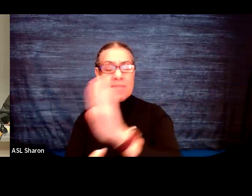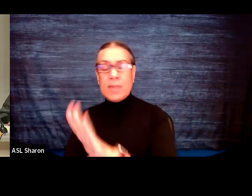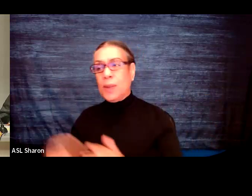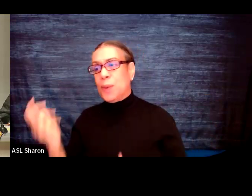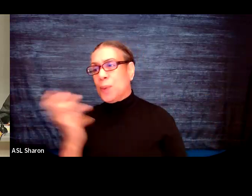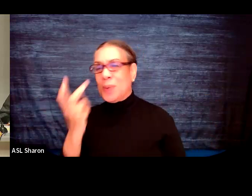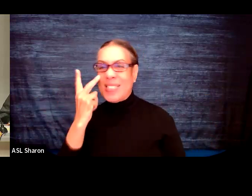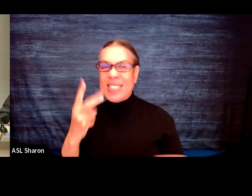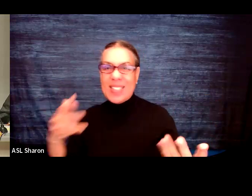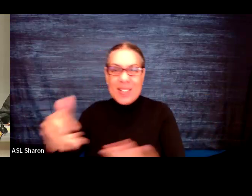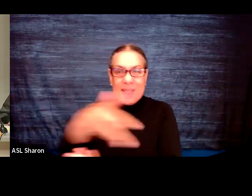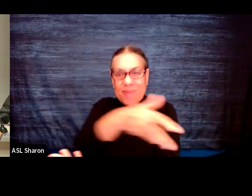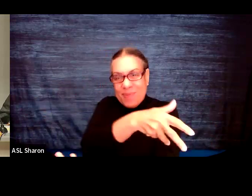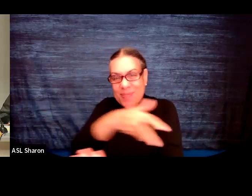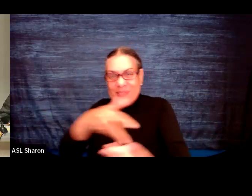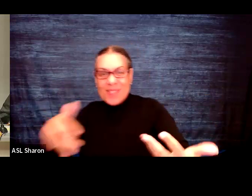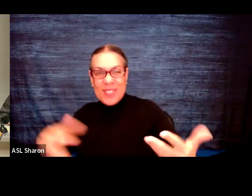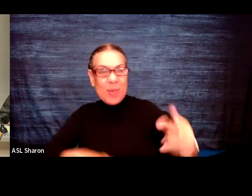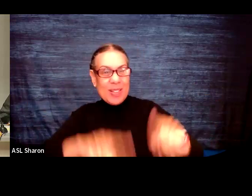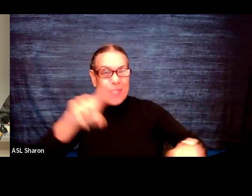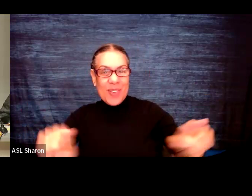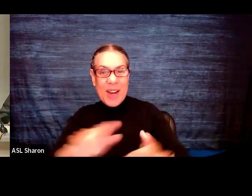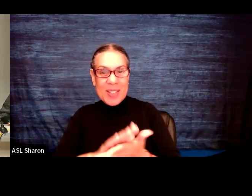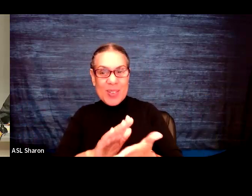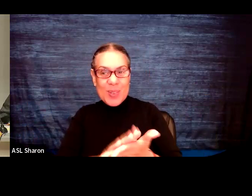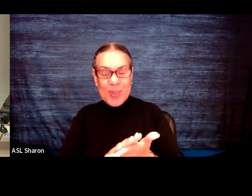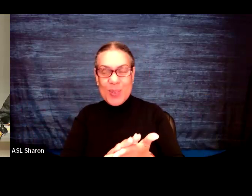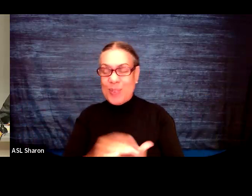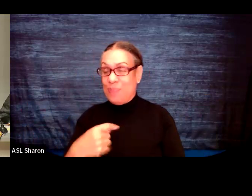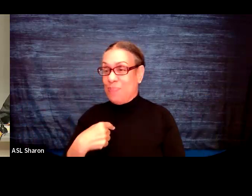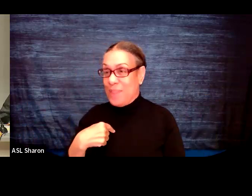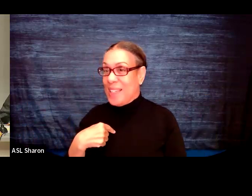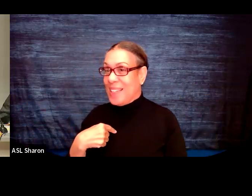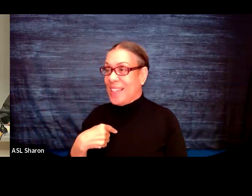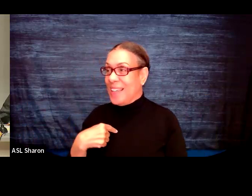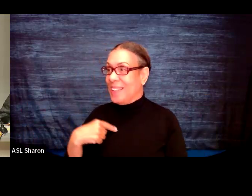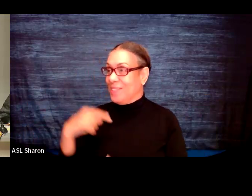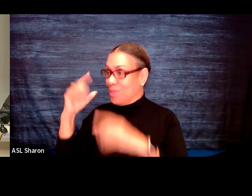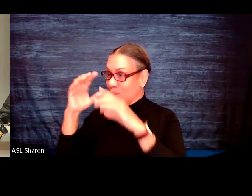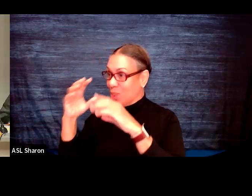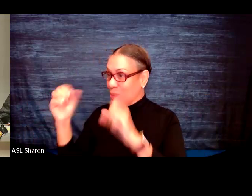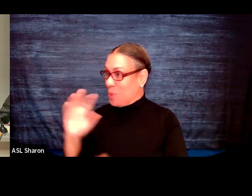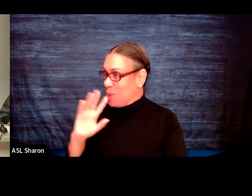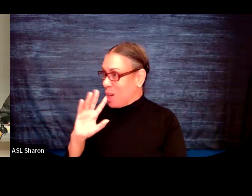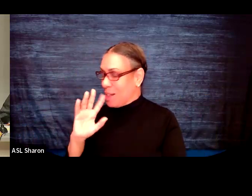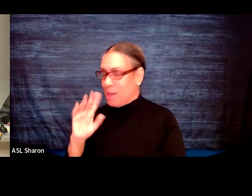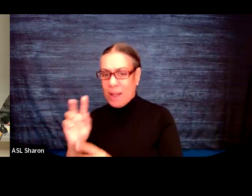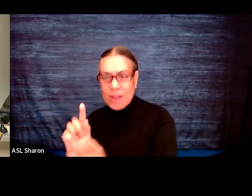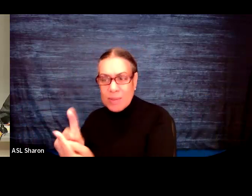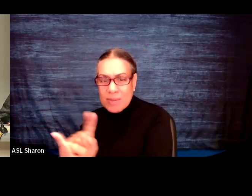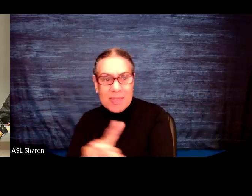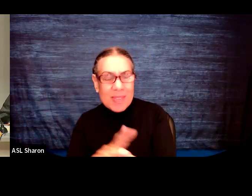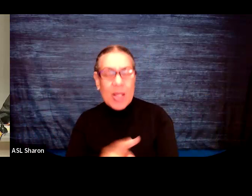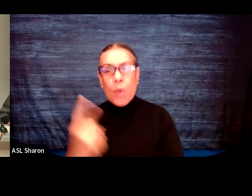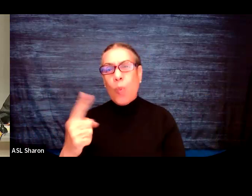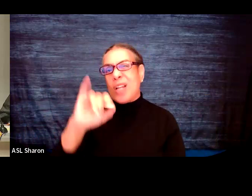see the interaction between the schools. But the chair and I was speaking to a number of the students, and we complimented them on one